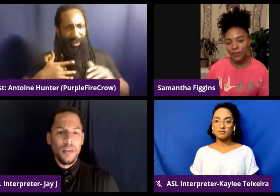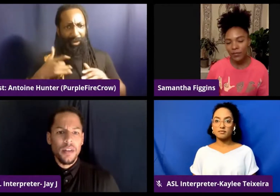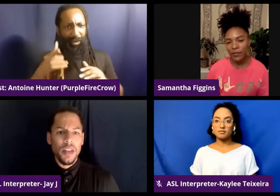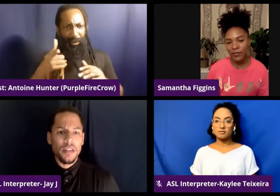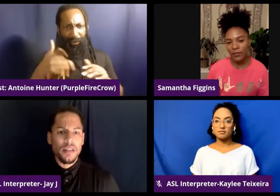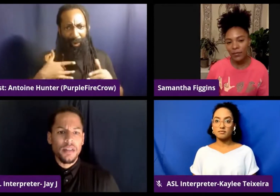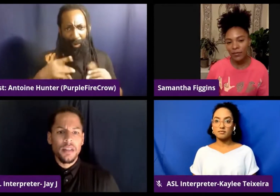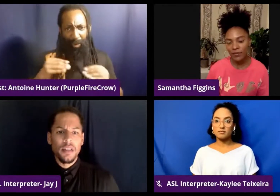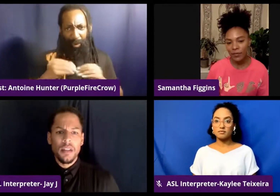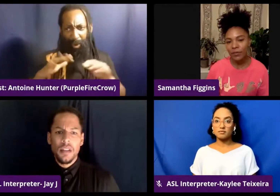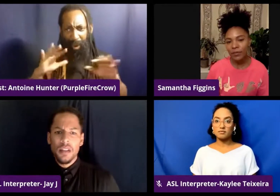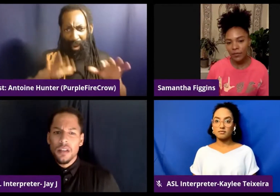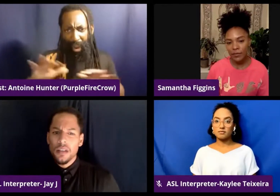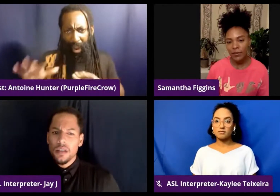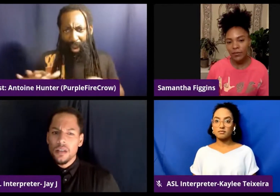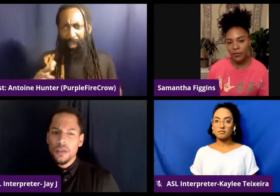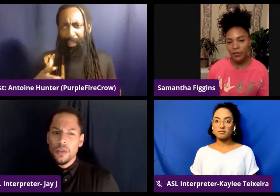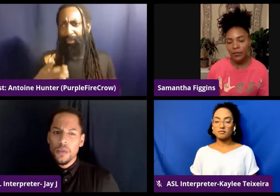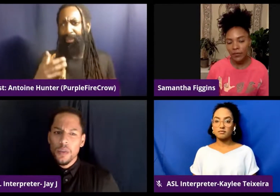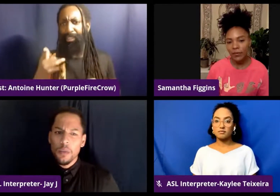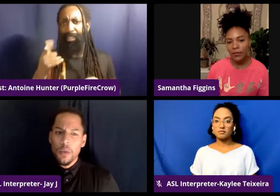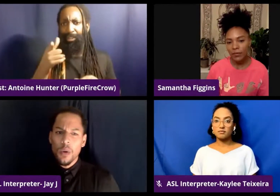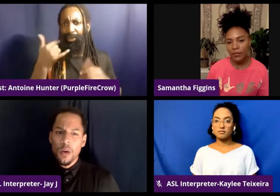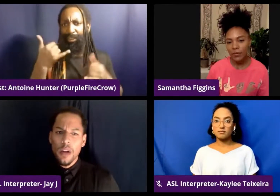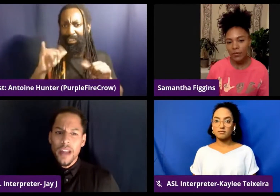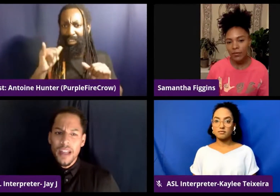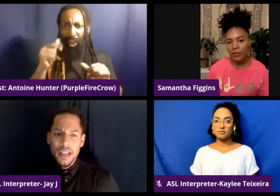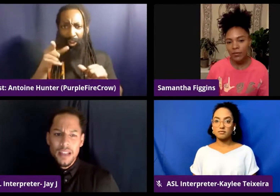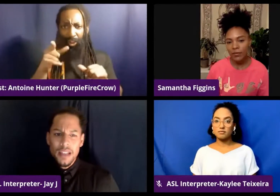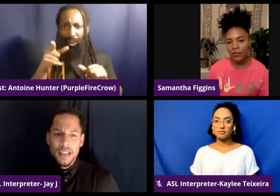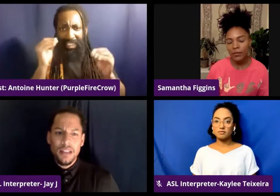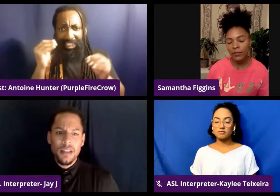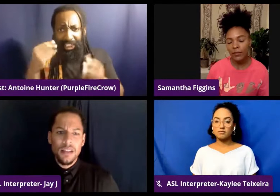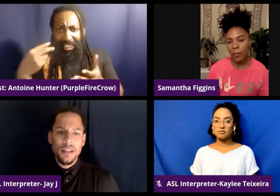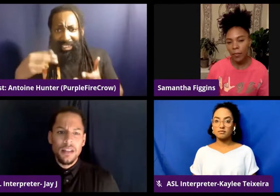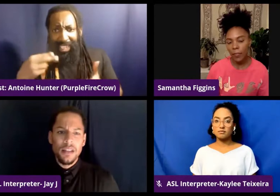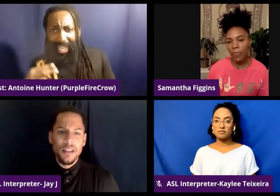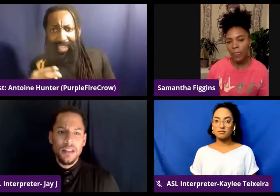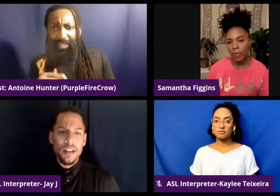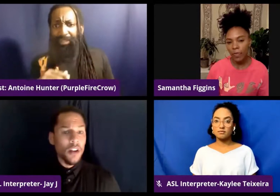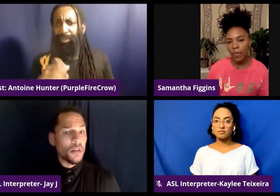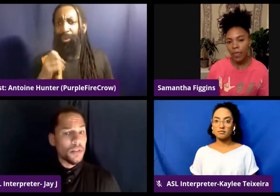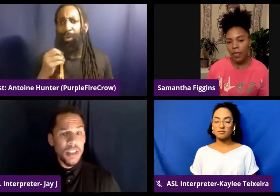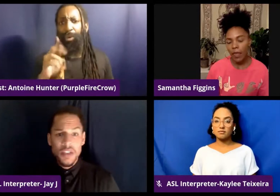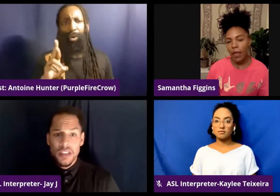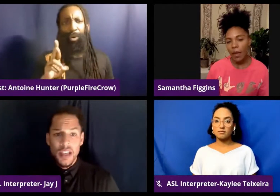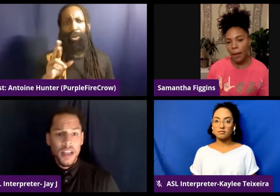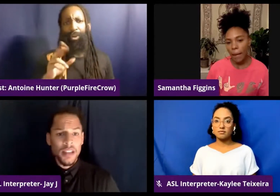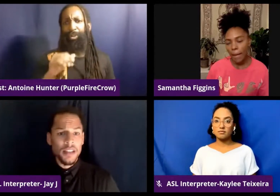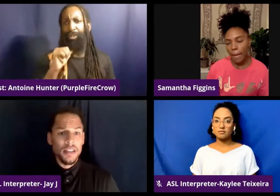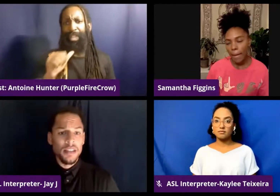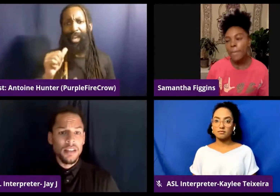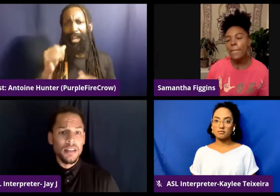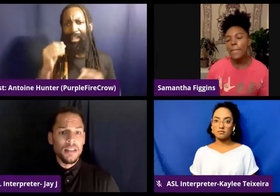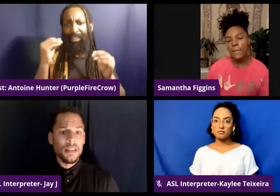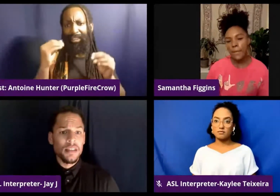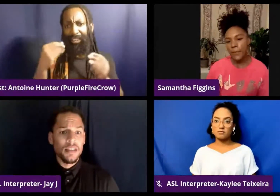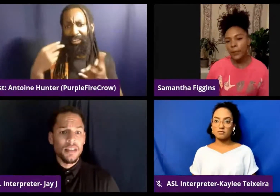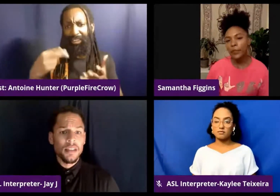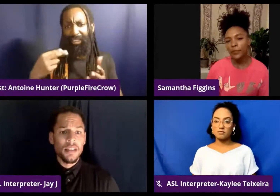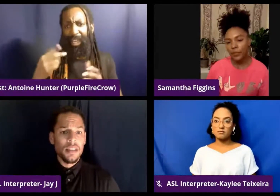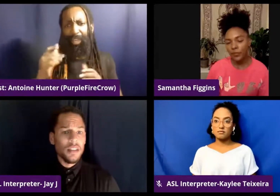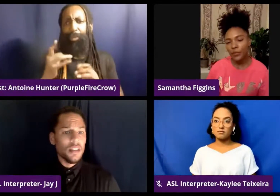And now everything, do you feel more at ease? Are you teaching dance?